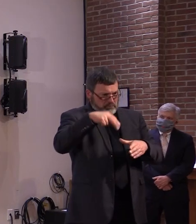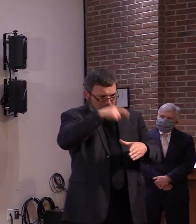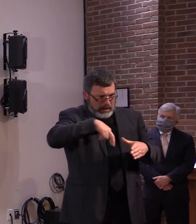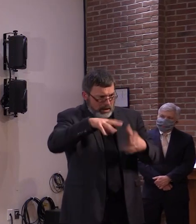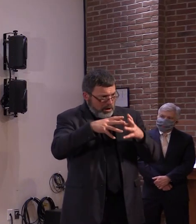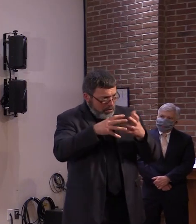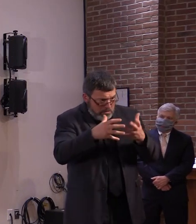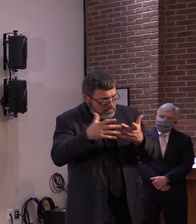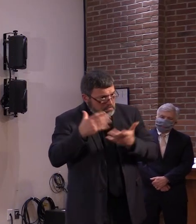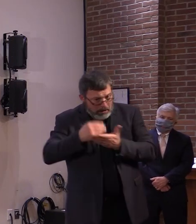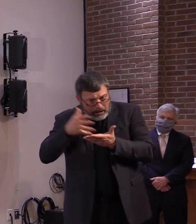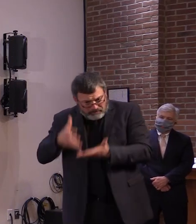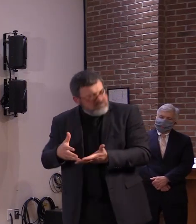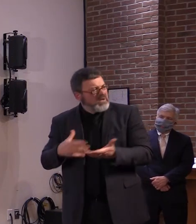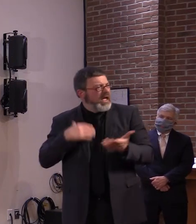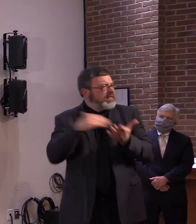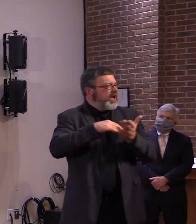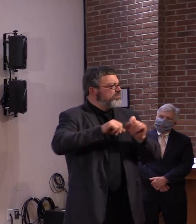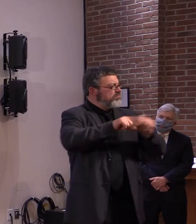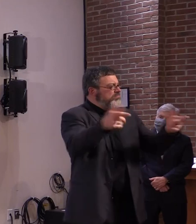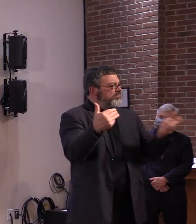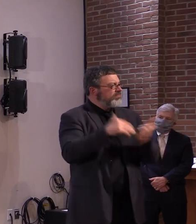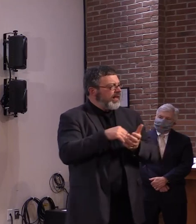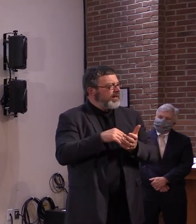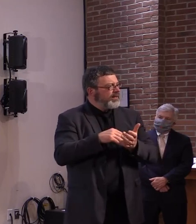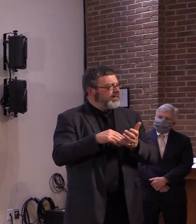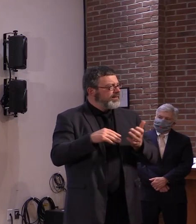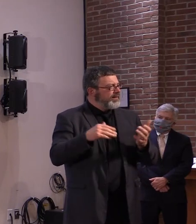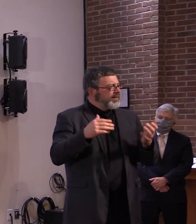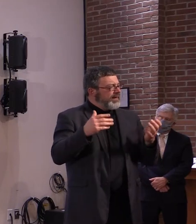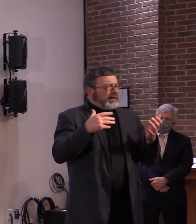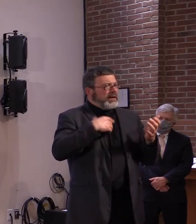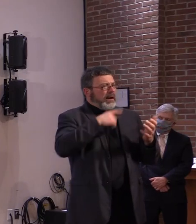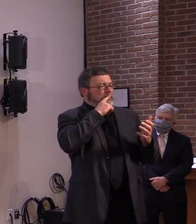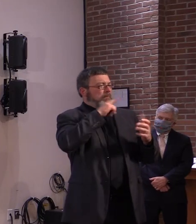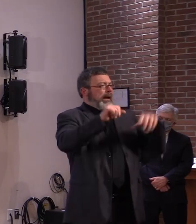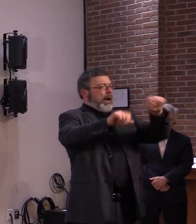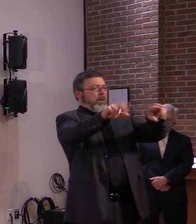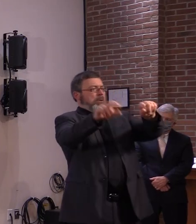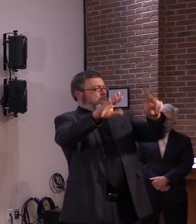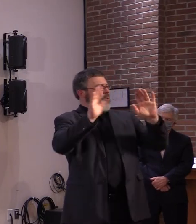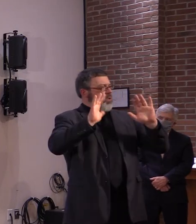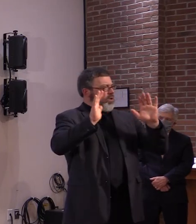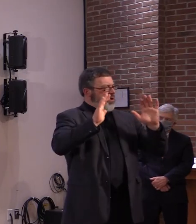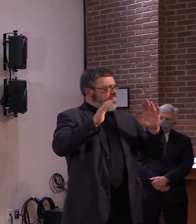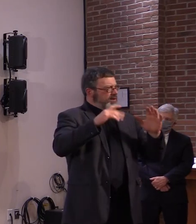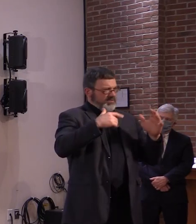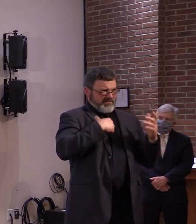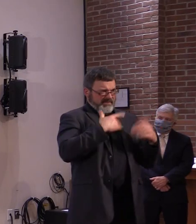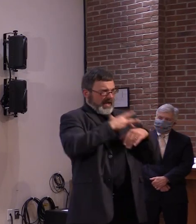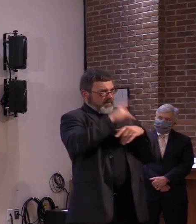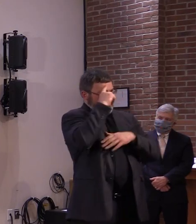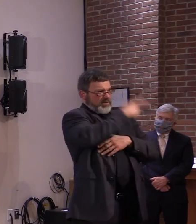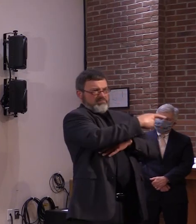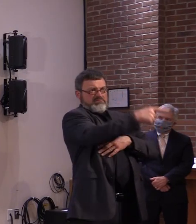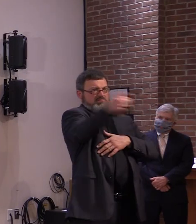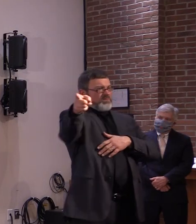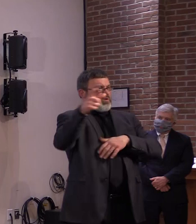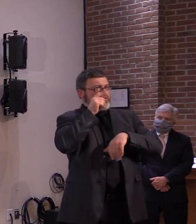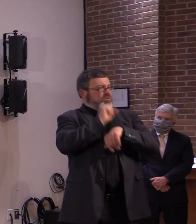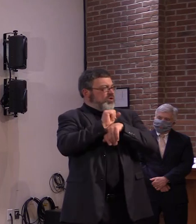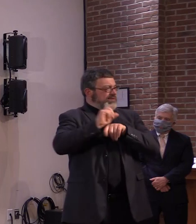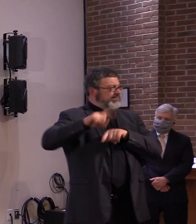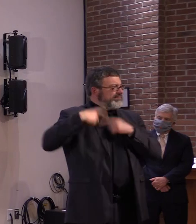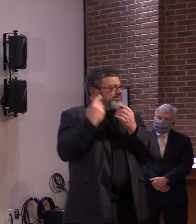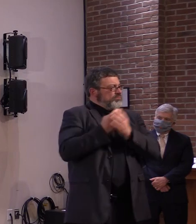I'm not sure if they did or not. They didn't take us up on all of the suggestions, but they have 10 days to do something with